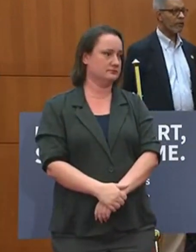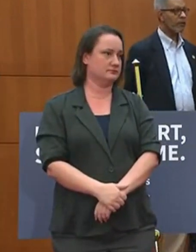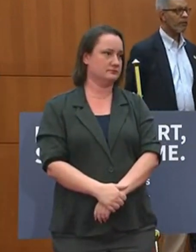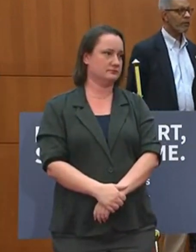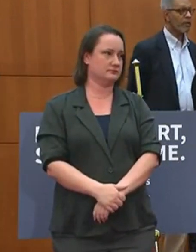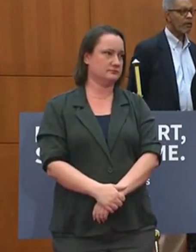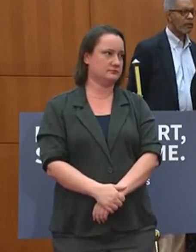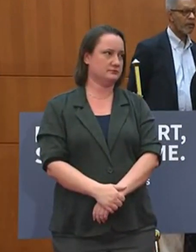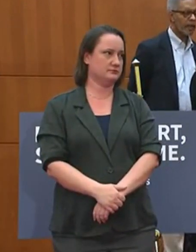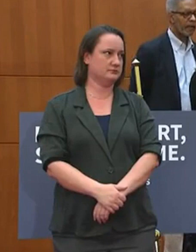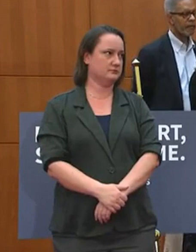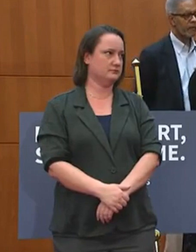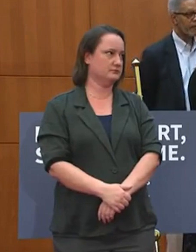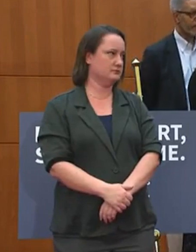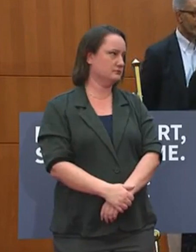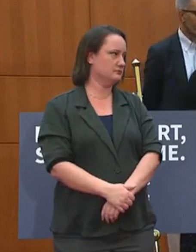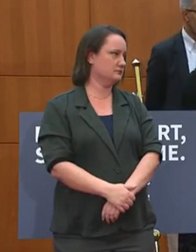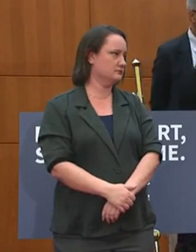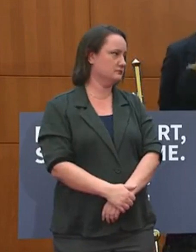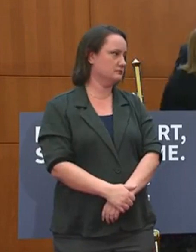Yeah, I think they were asking about